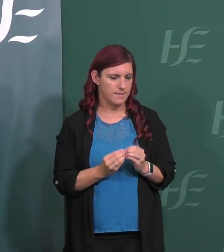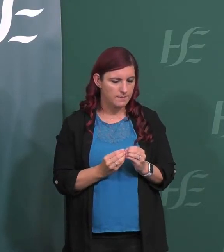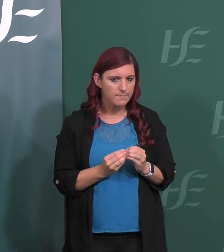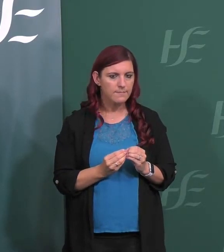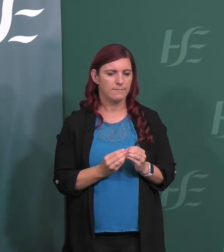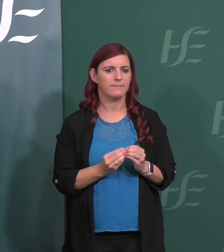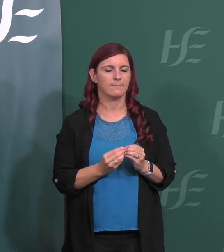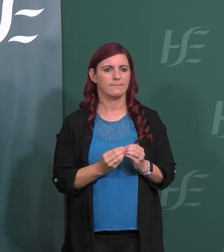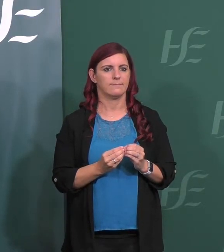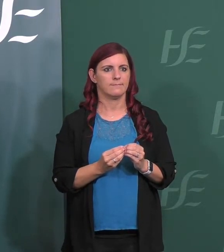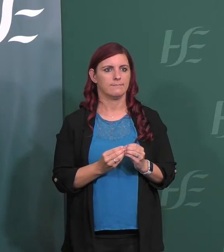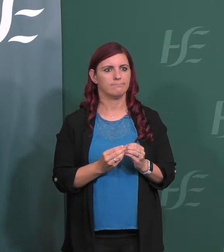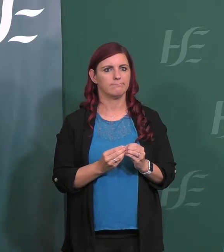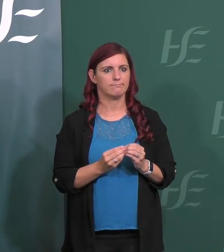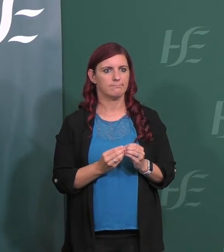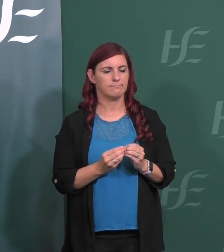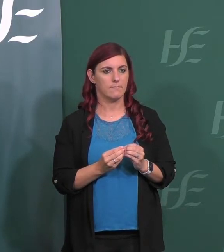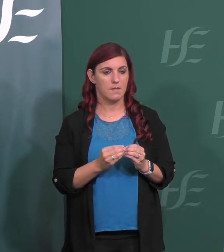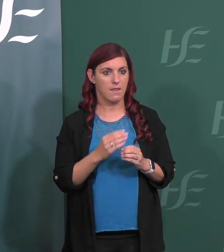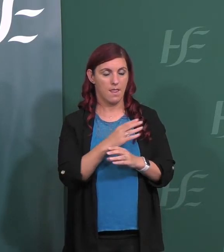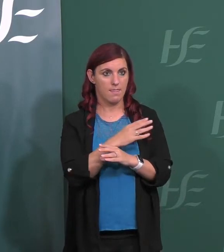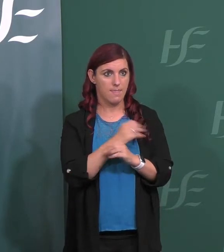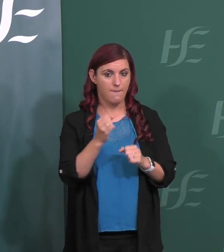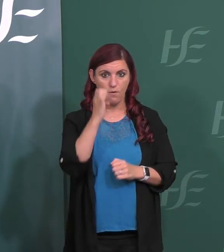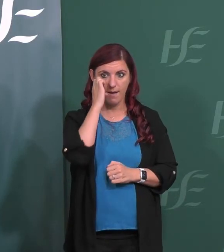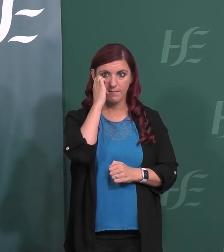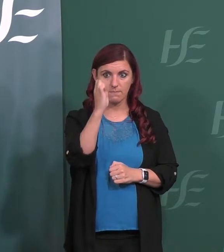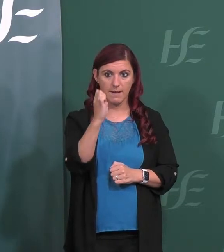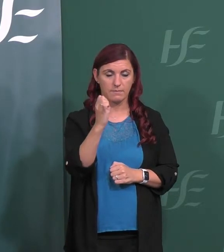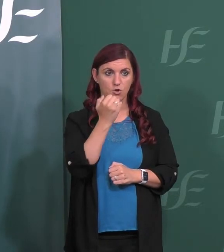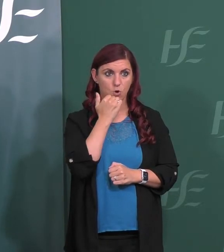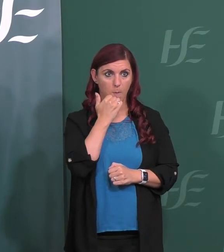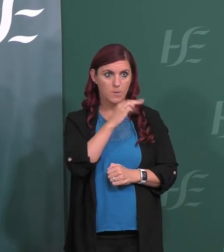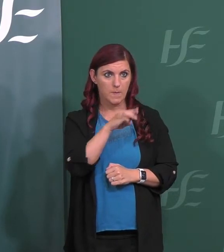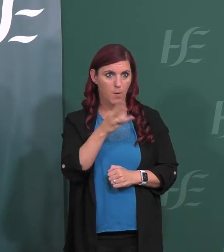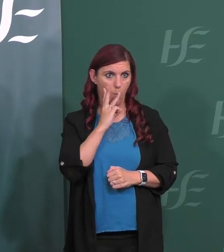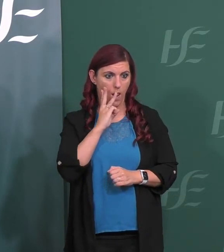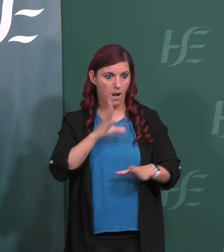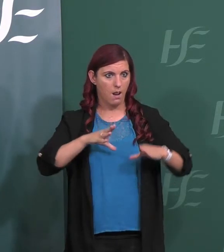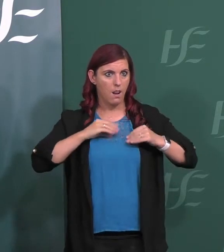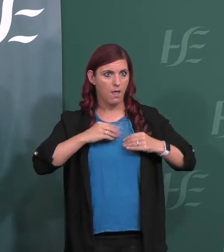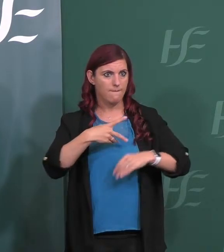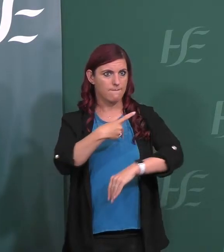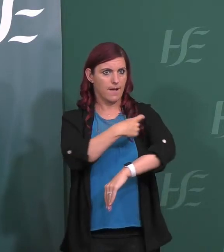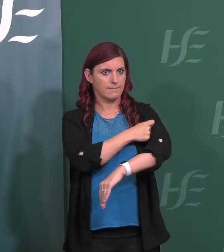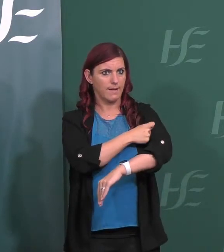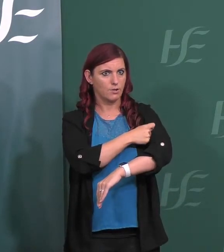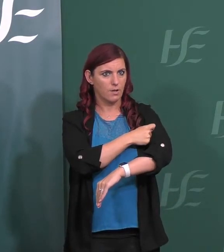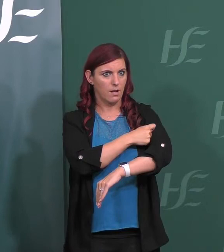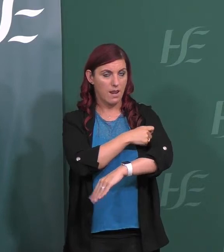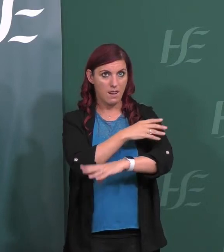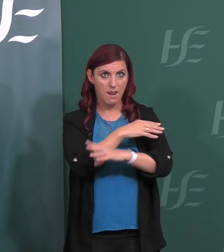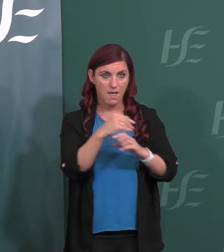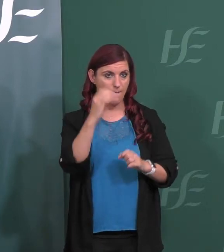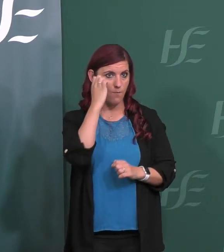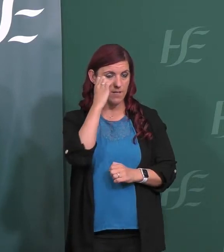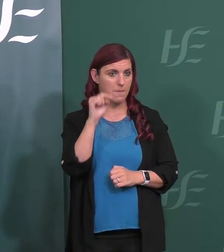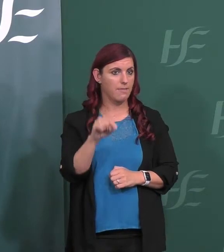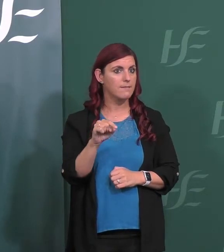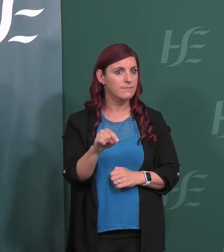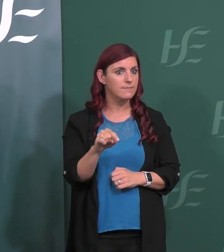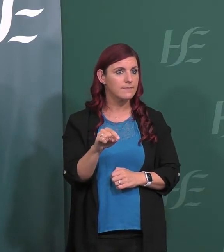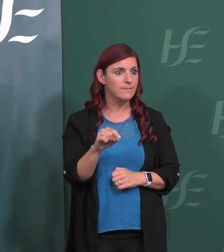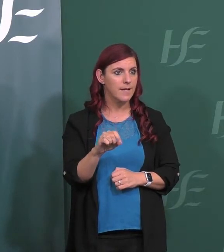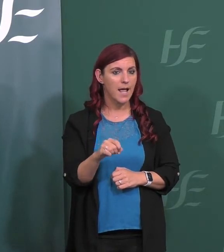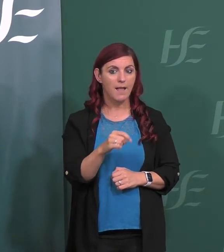ever predicted the level of uptake that we would have seen in Ireland here from the vaccination programme. And if anybody had said to